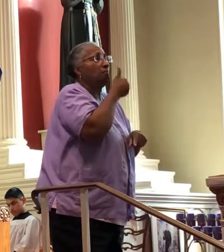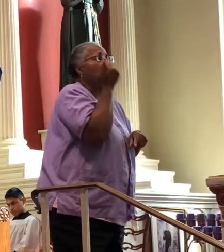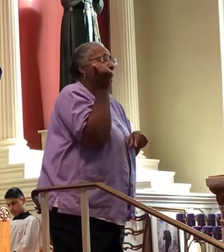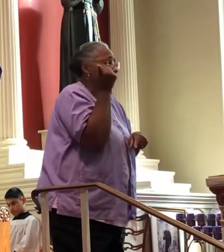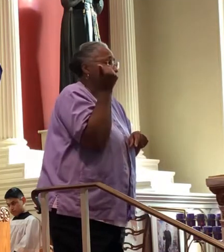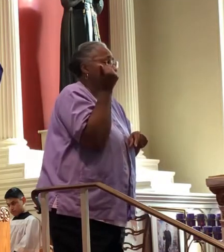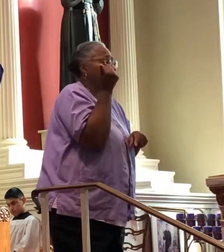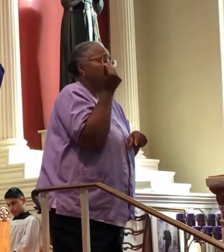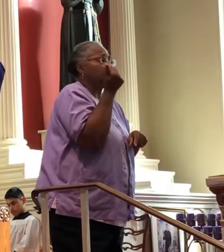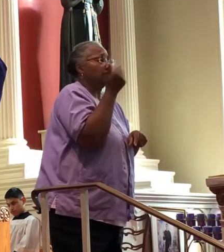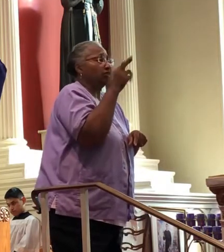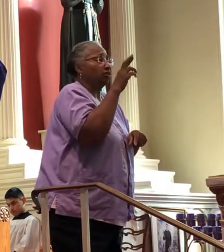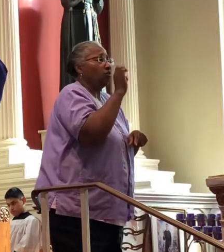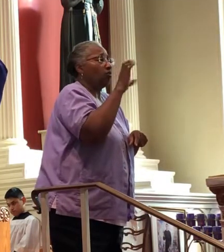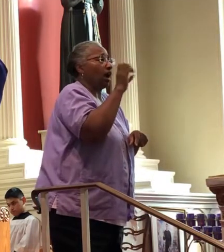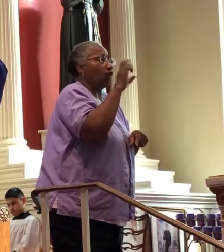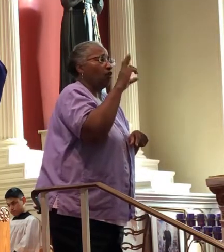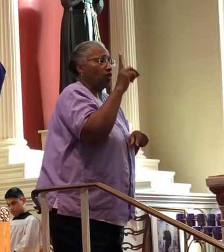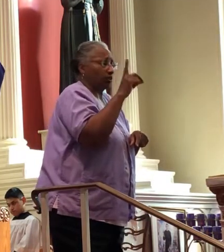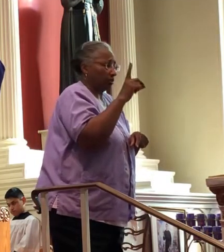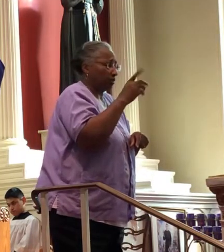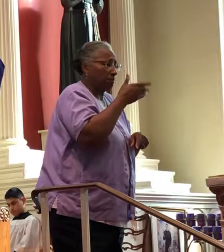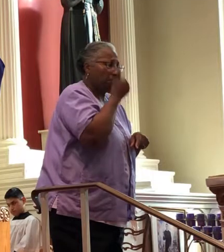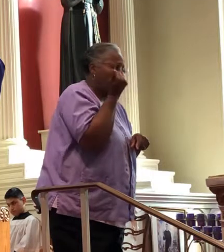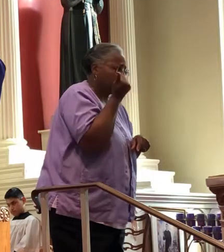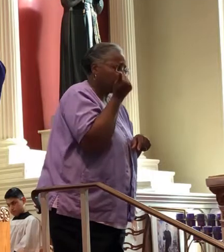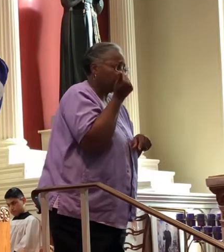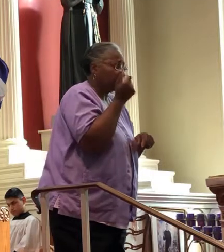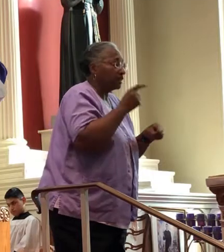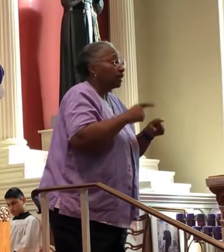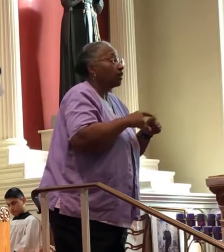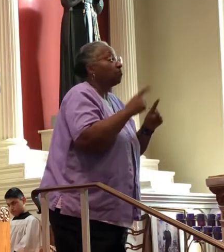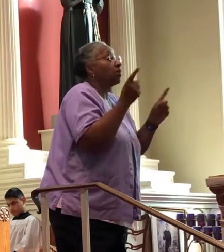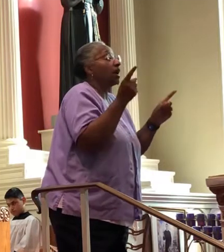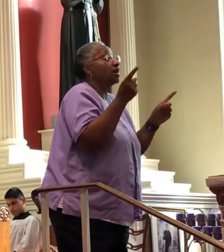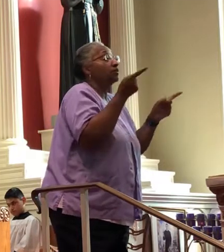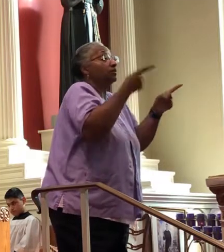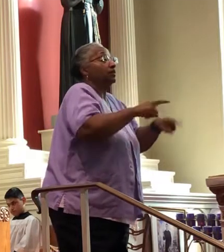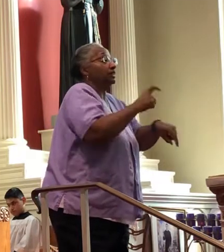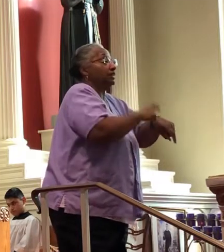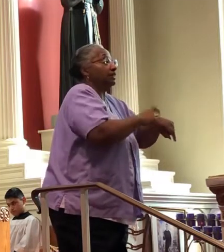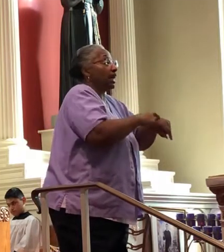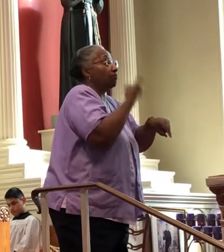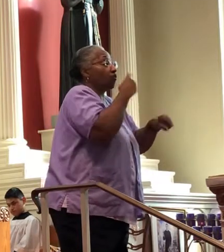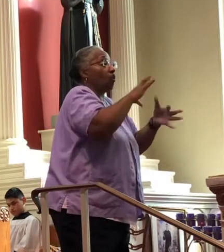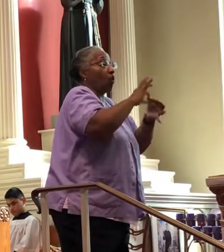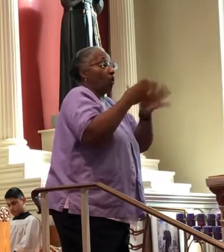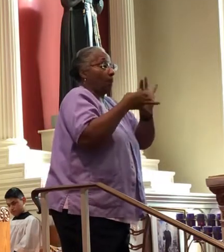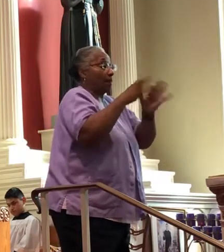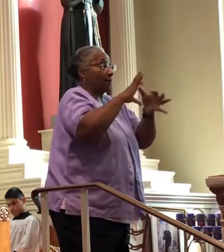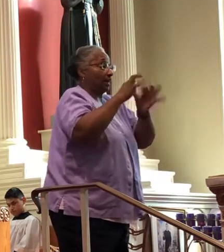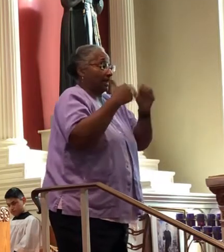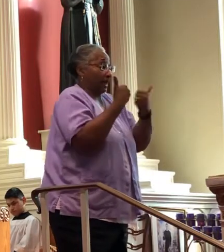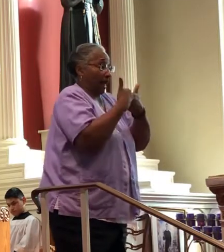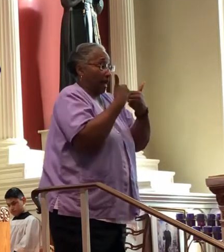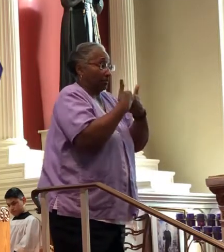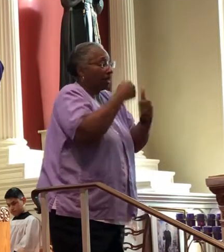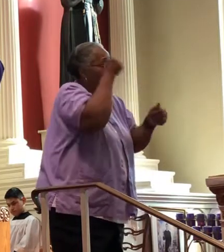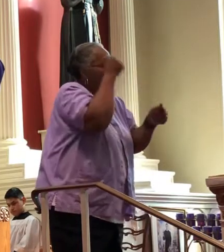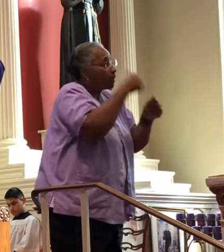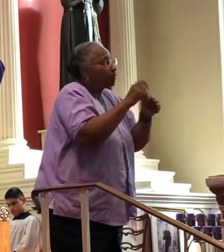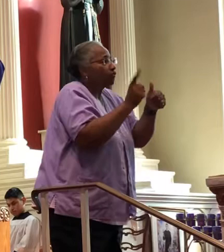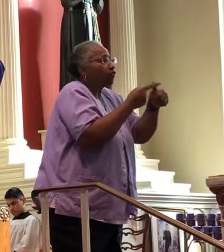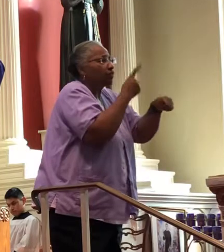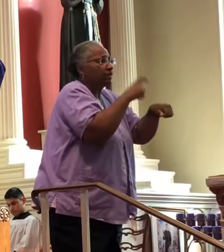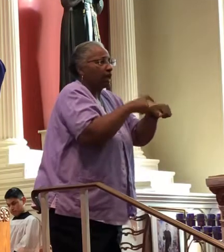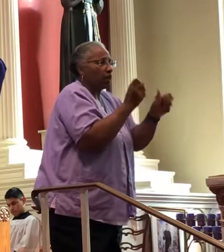really breaking records in practice. But when he would come to the Olympic Games, I remember the first time in one of